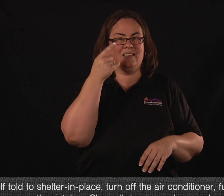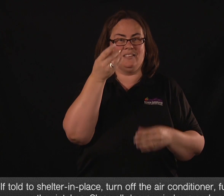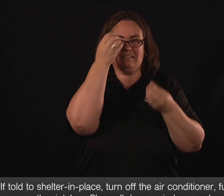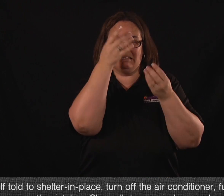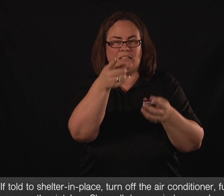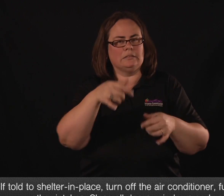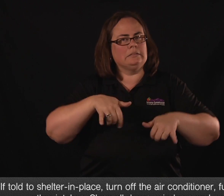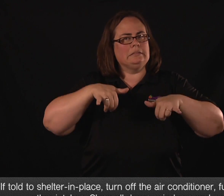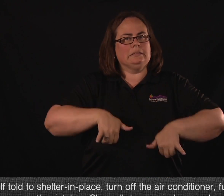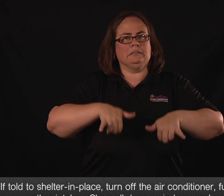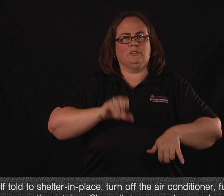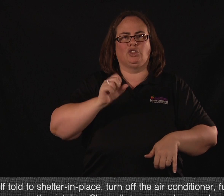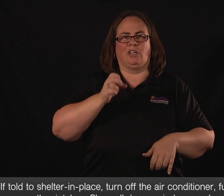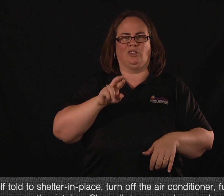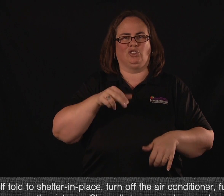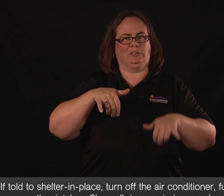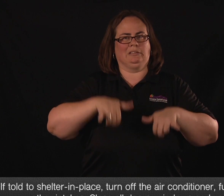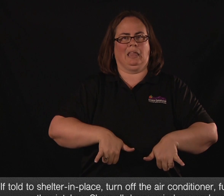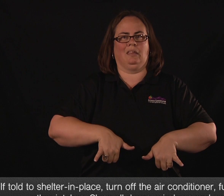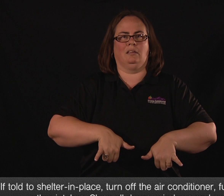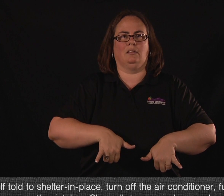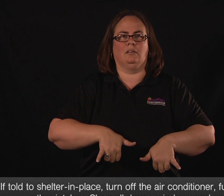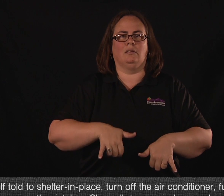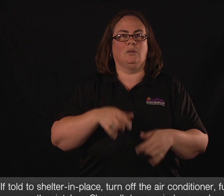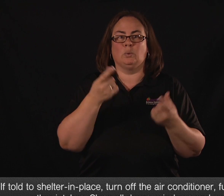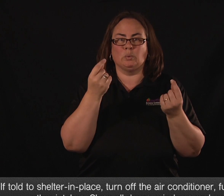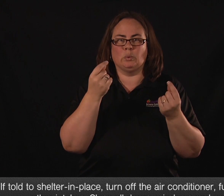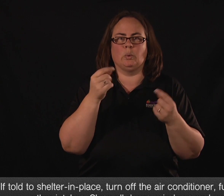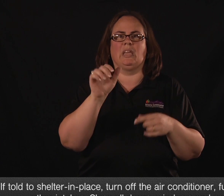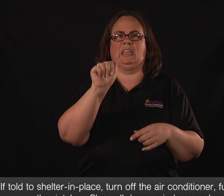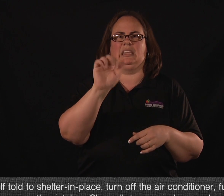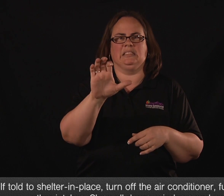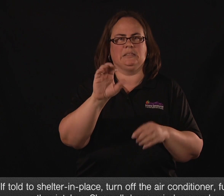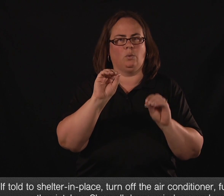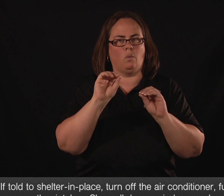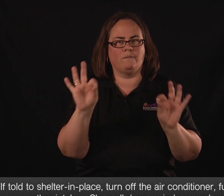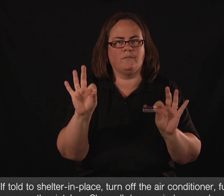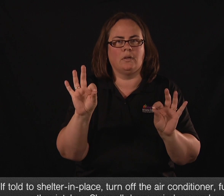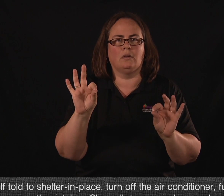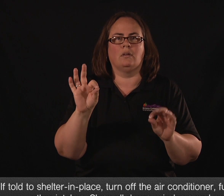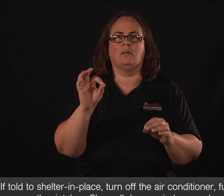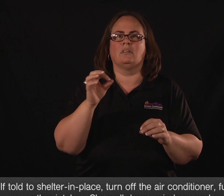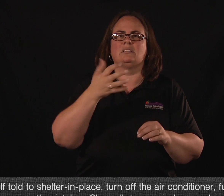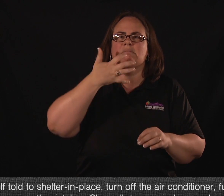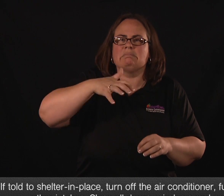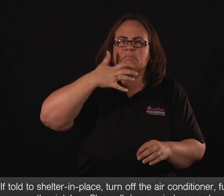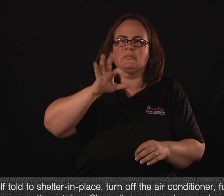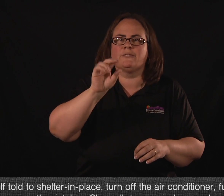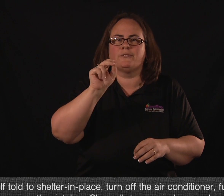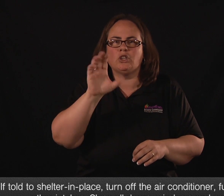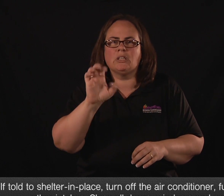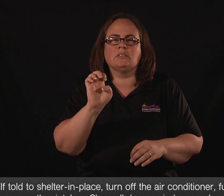If told to shelter in place, turn off the air conditioner, furnace, and other intakes.